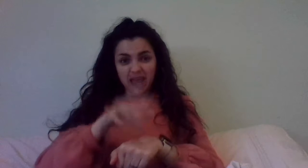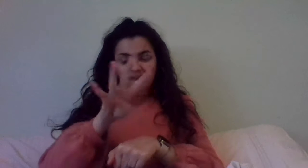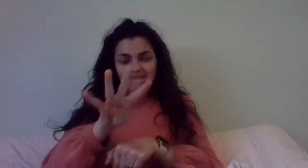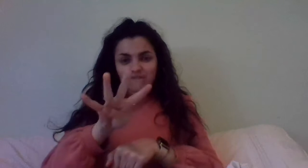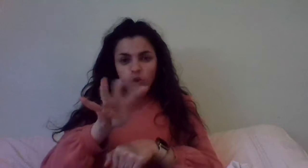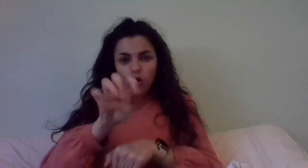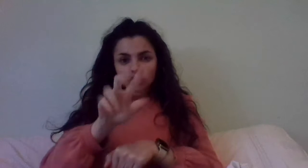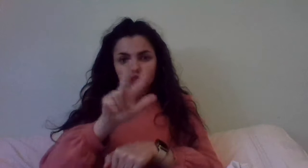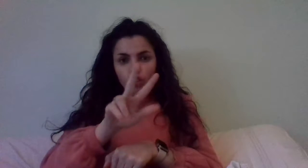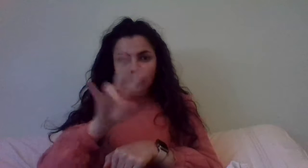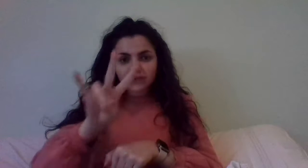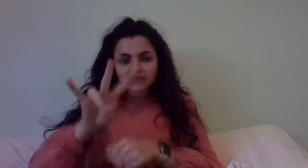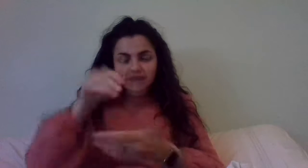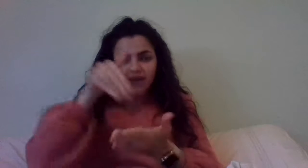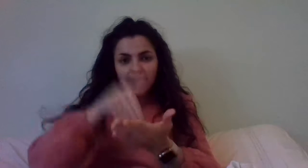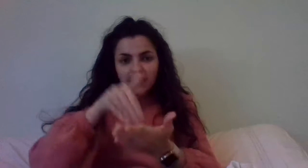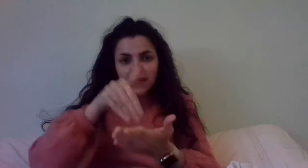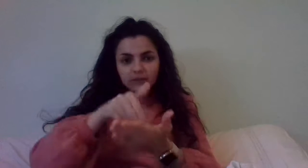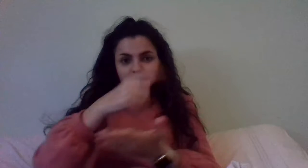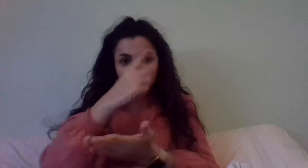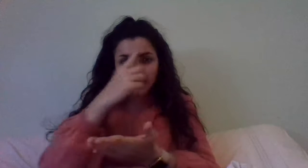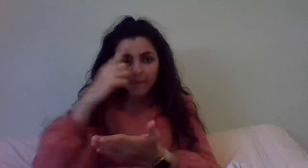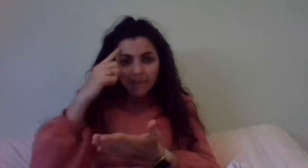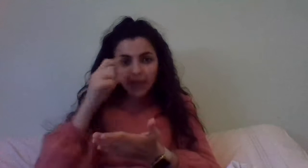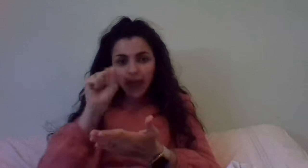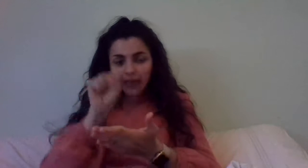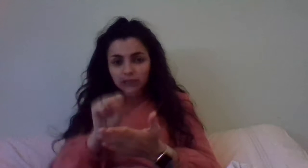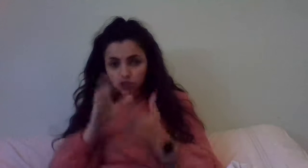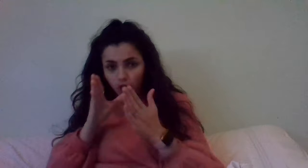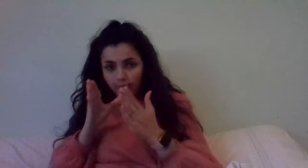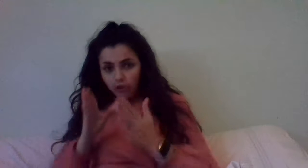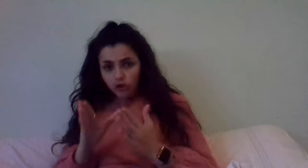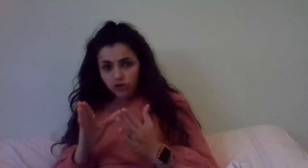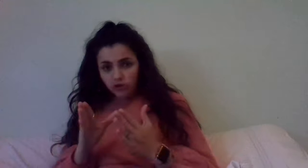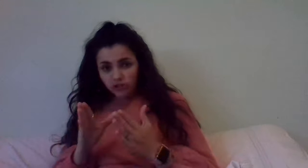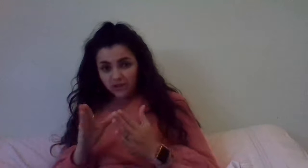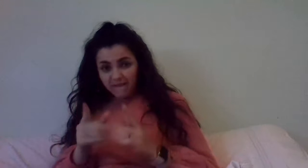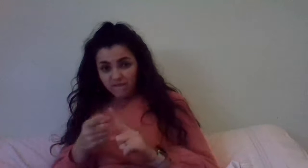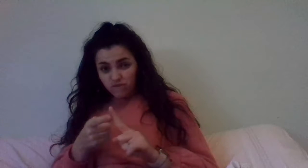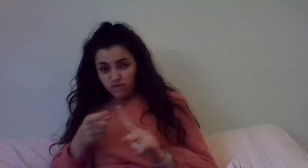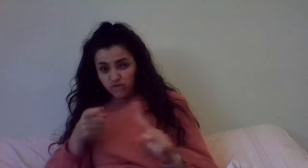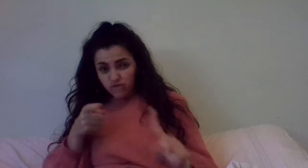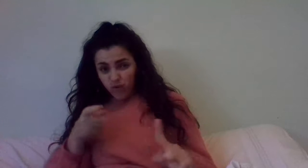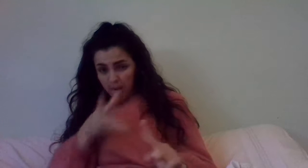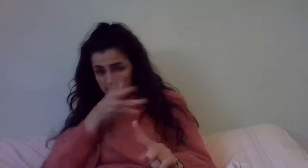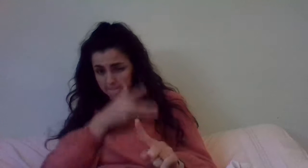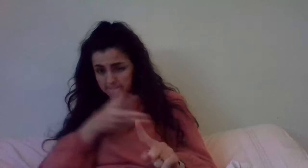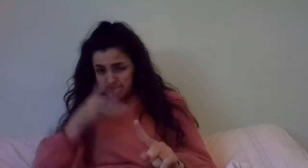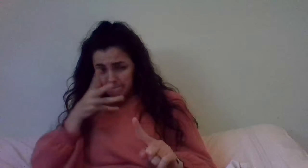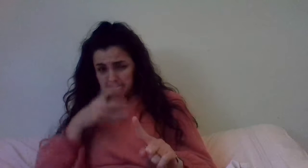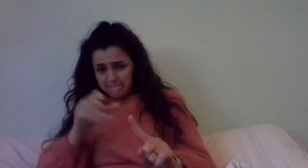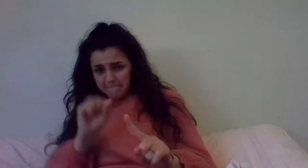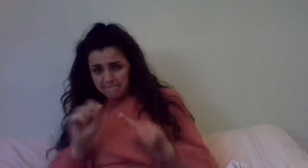437,000 Black Southerners moved from rural communities of the South to urban centers of the North. In